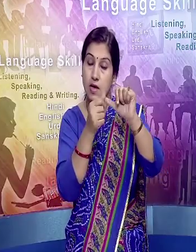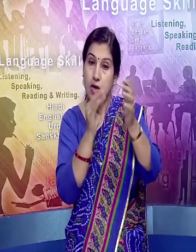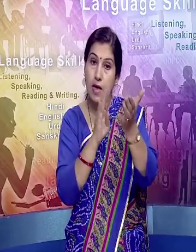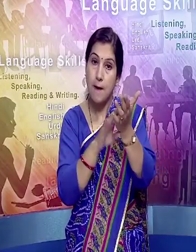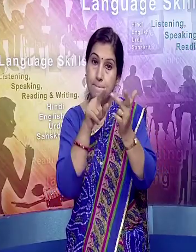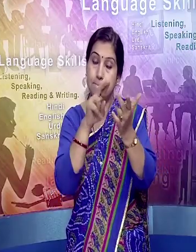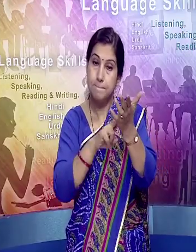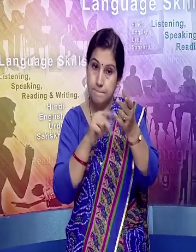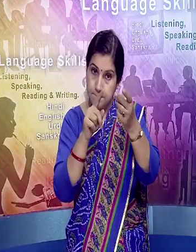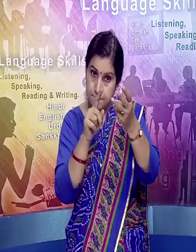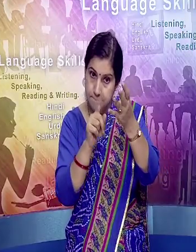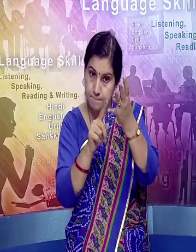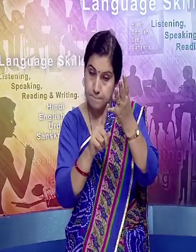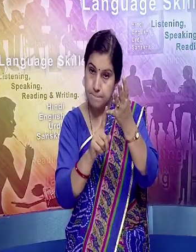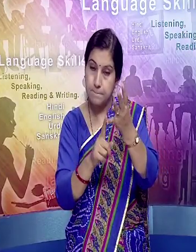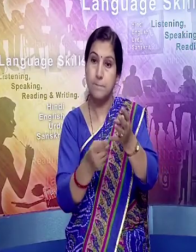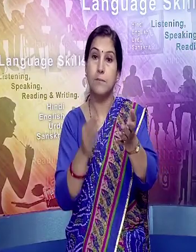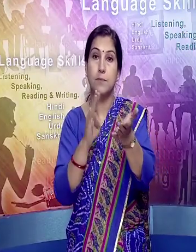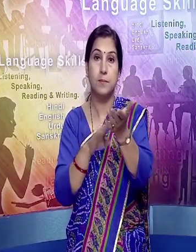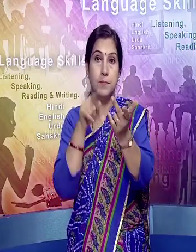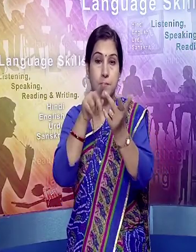not provide energy by themselves.